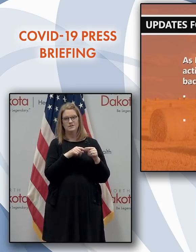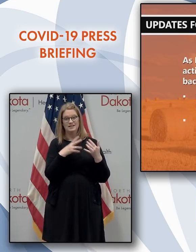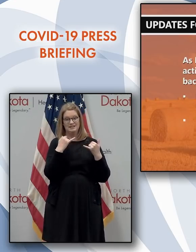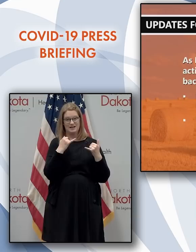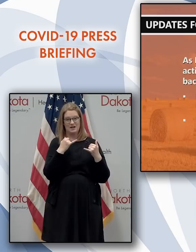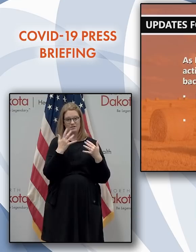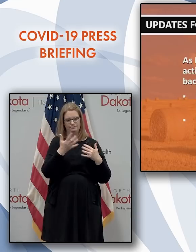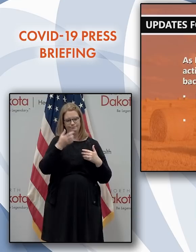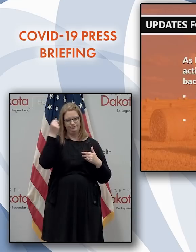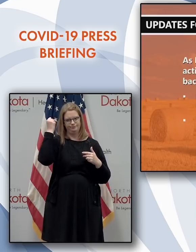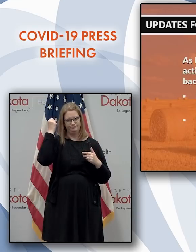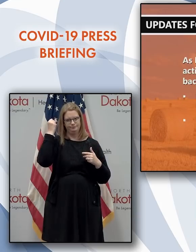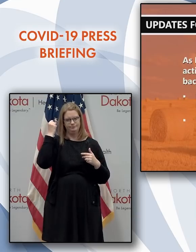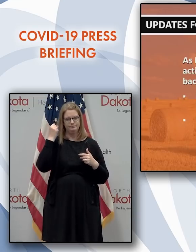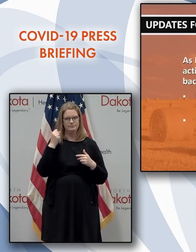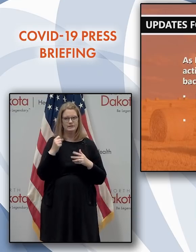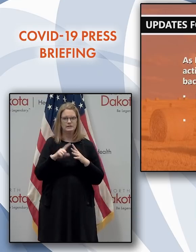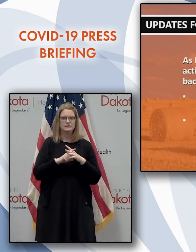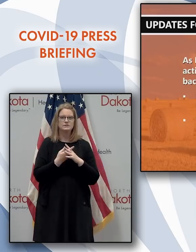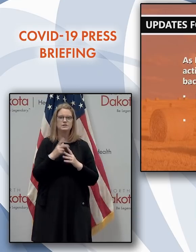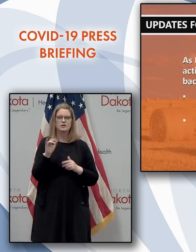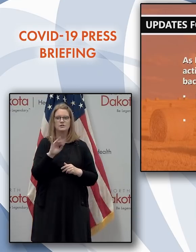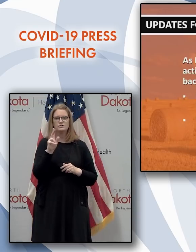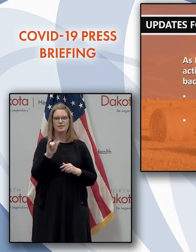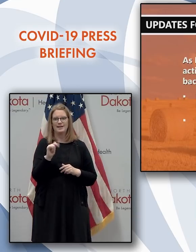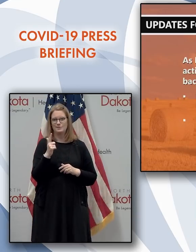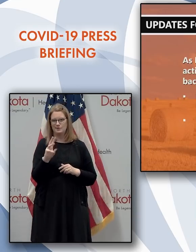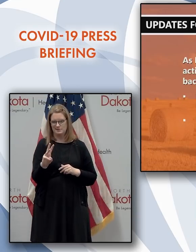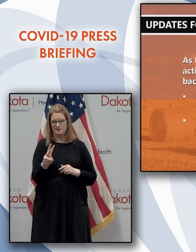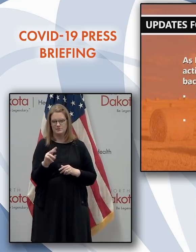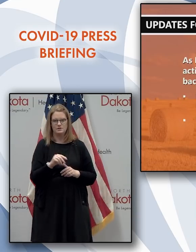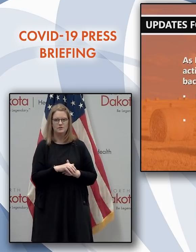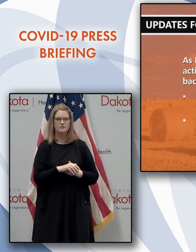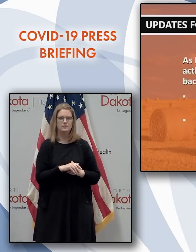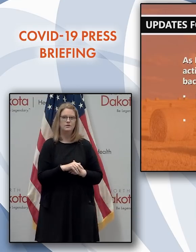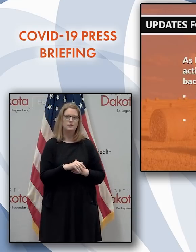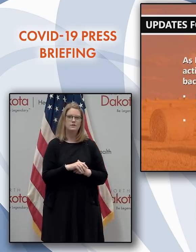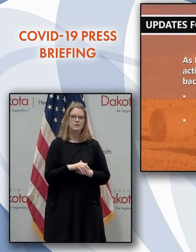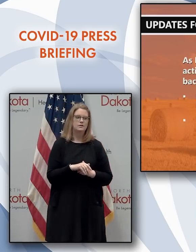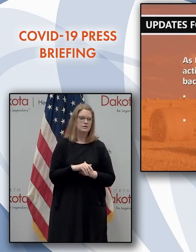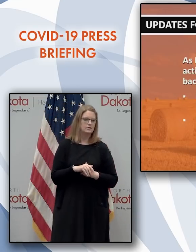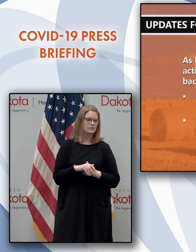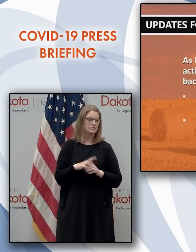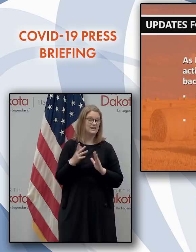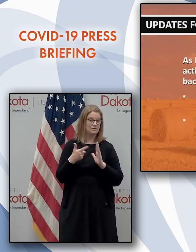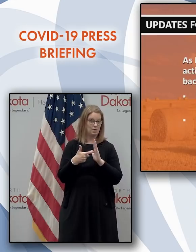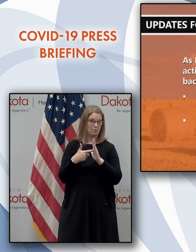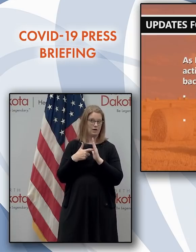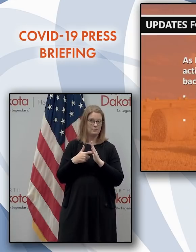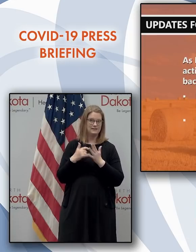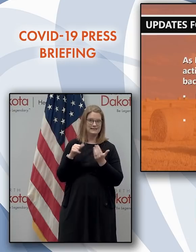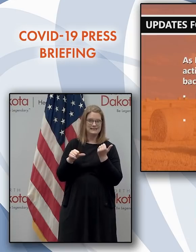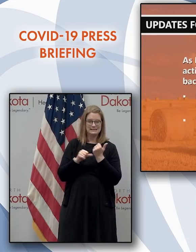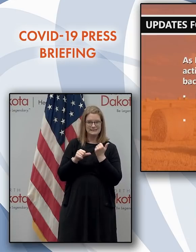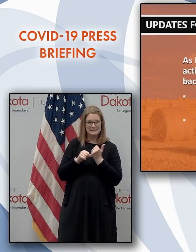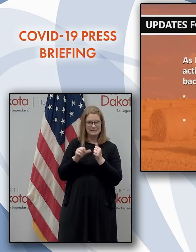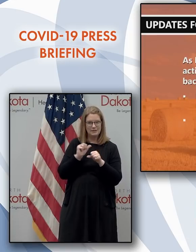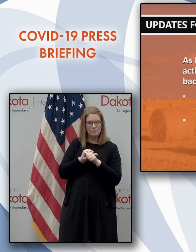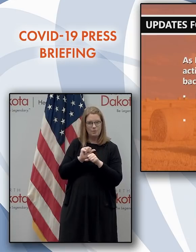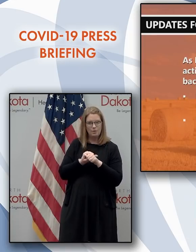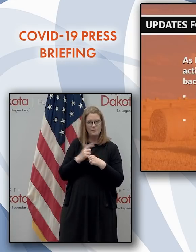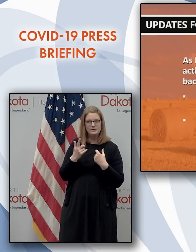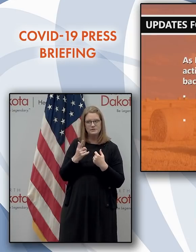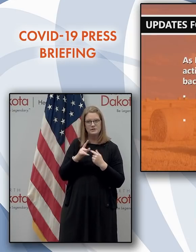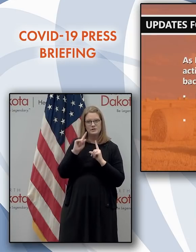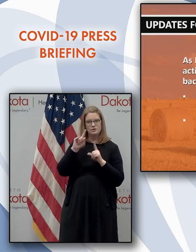rescinded effective July 26th. The reintroduction of these requirements will assist employees and employers